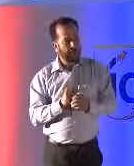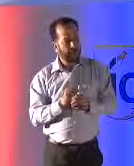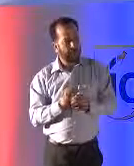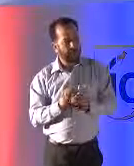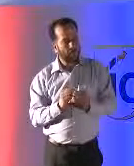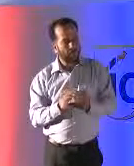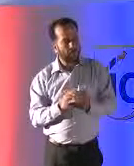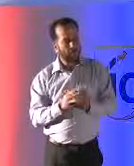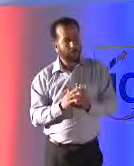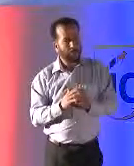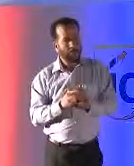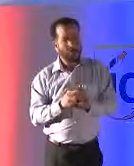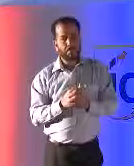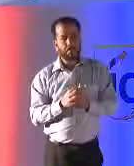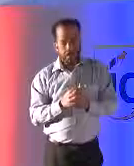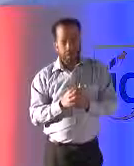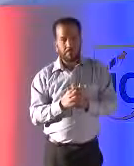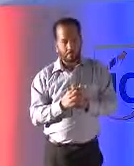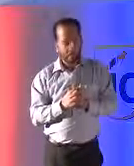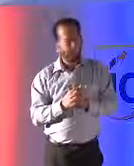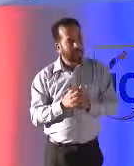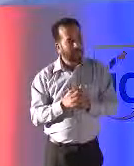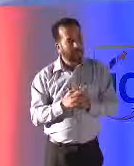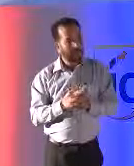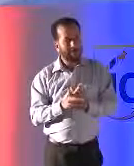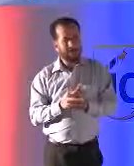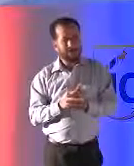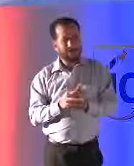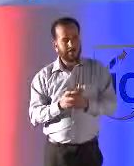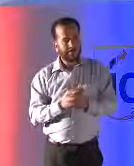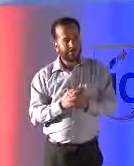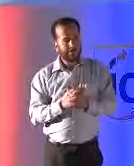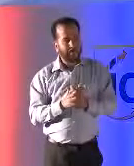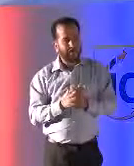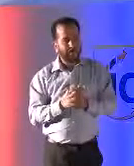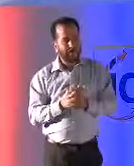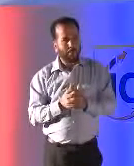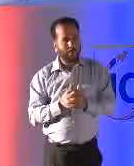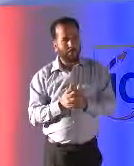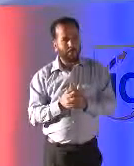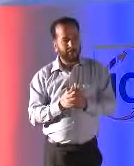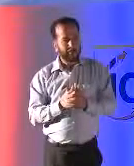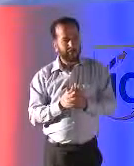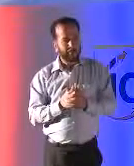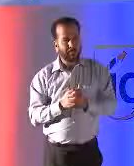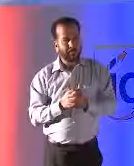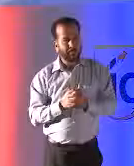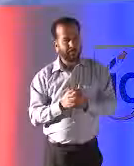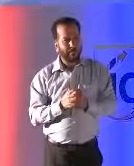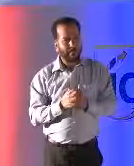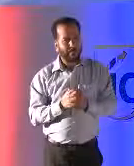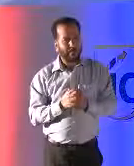responsibility. I wish that we can say that in this part of the world that we should not say that